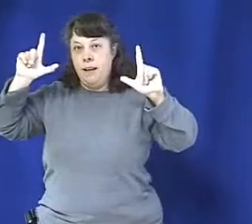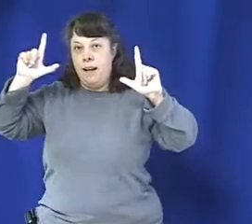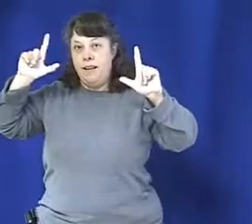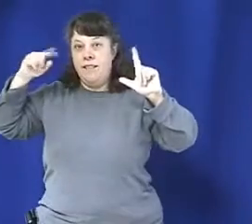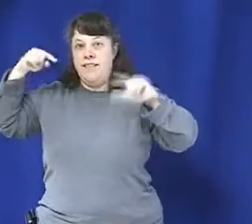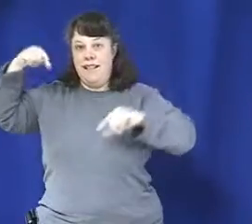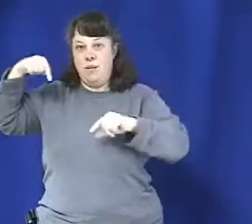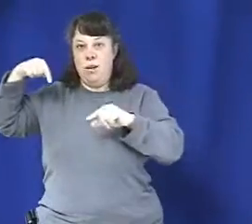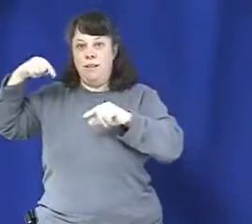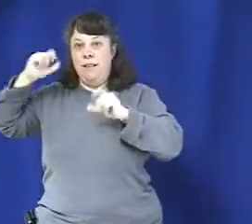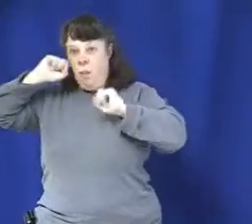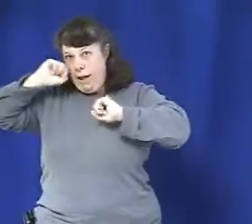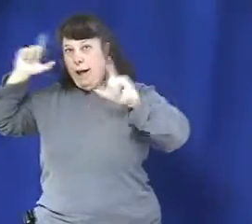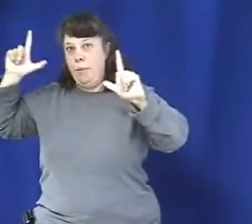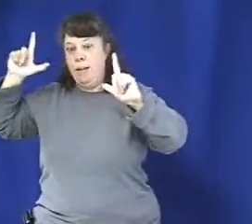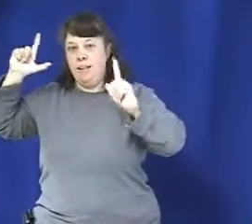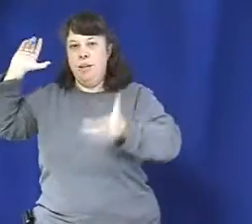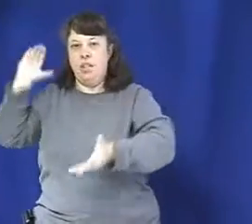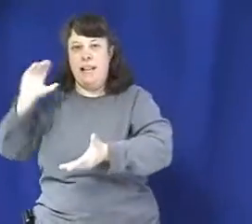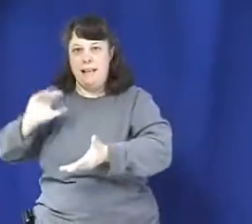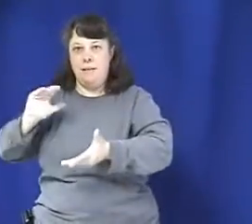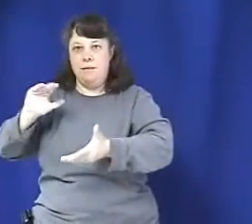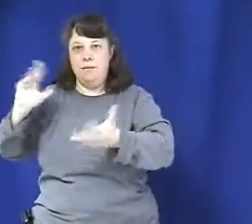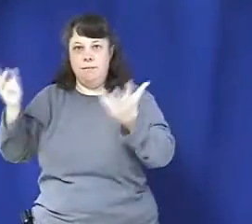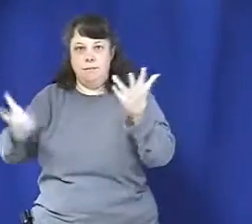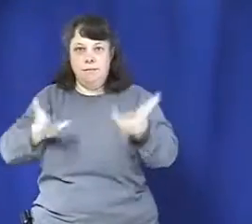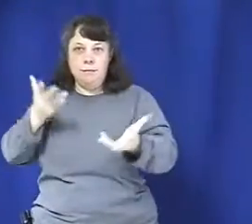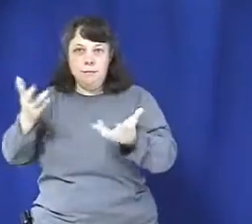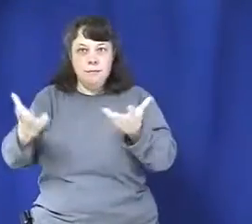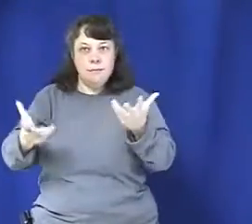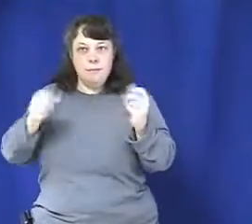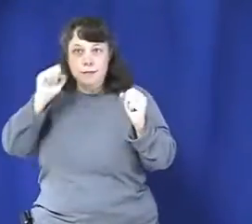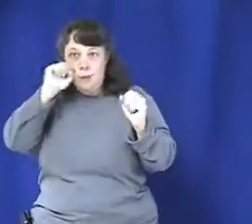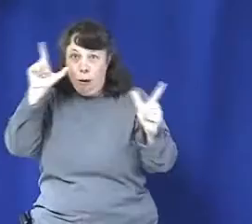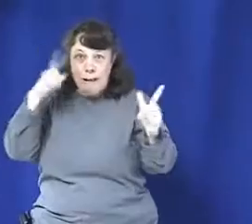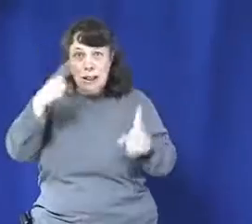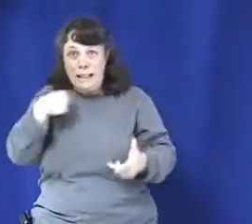Okay. This one, wake up, is much less surprised looking.